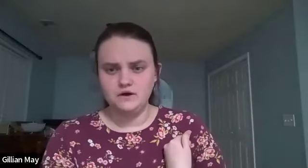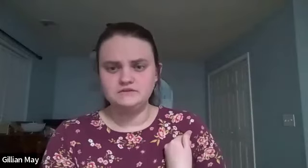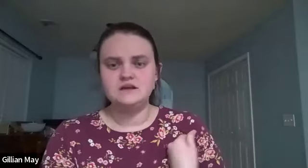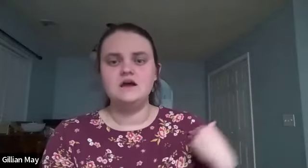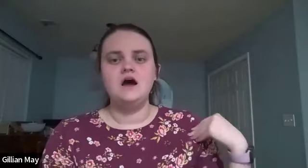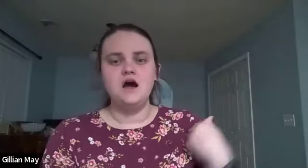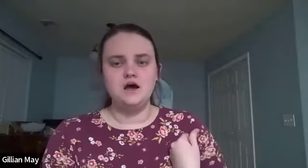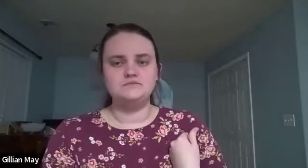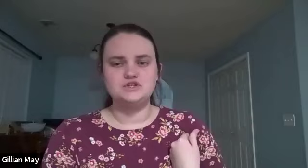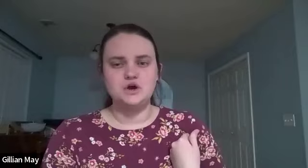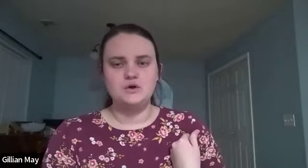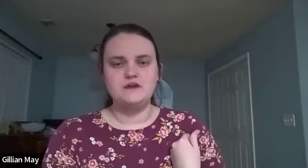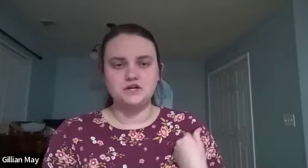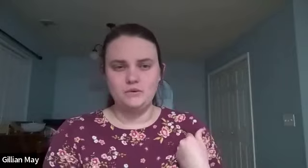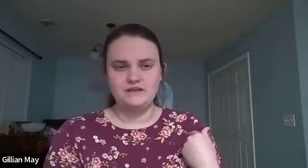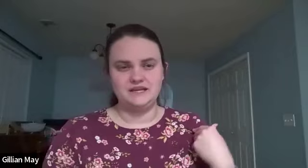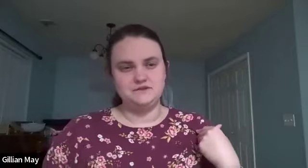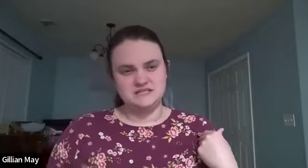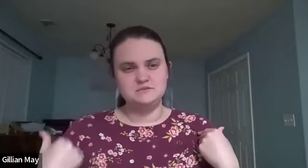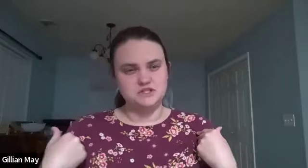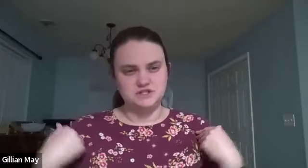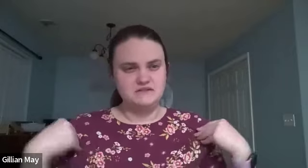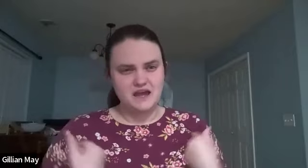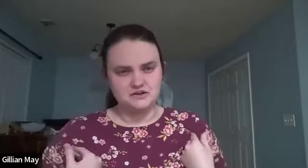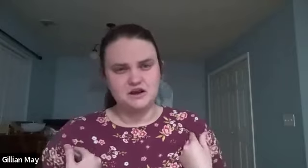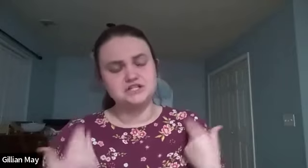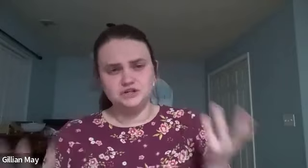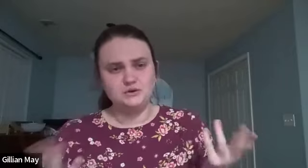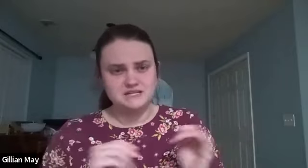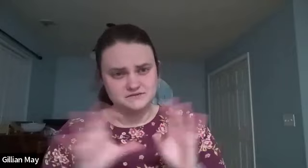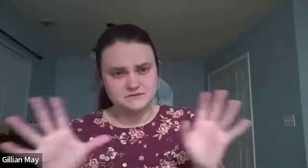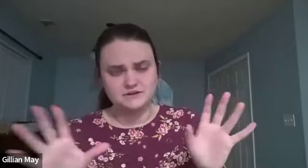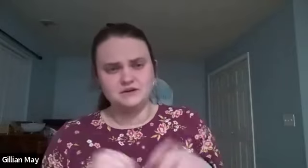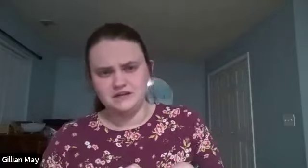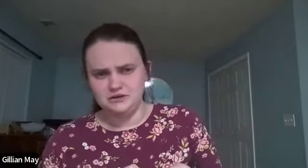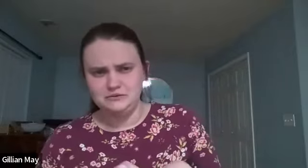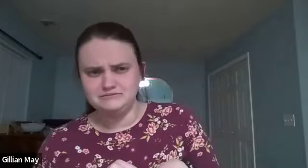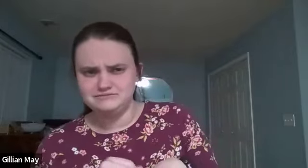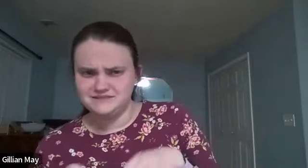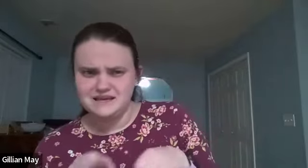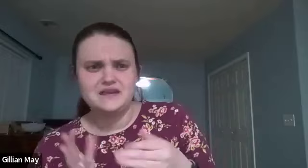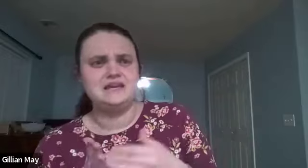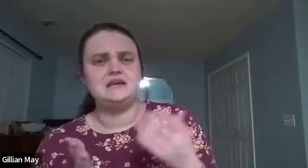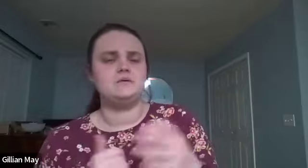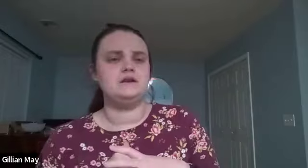fault. So if you're going, like if you see someone doing that and you're not sure, you can always ask for, can you sign that again or whatnot.